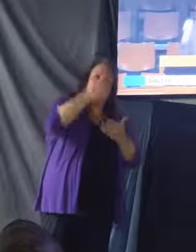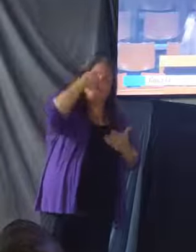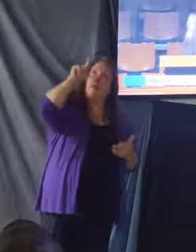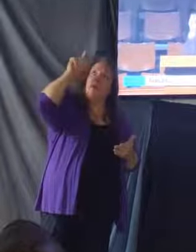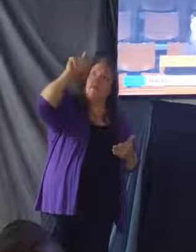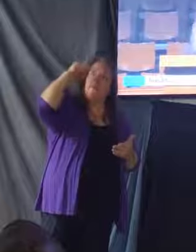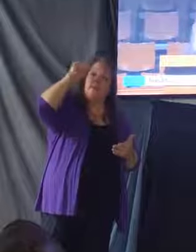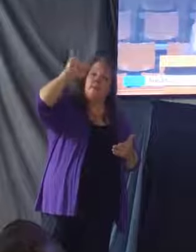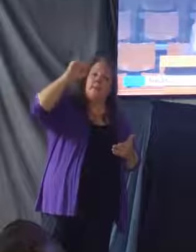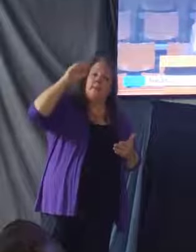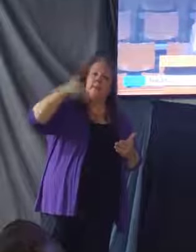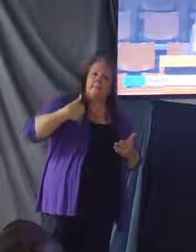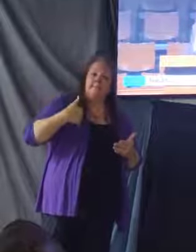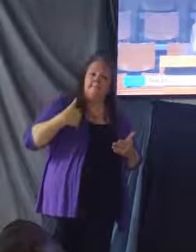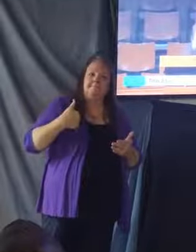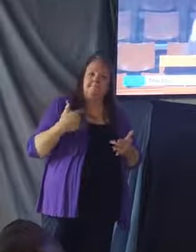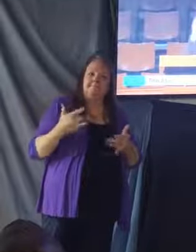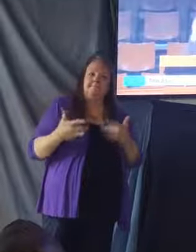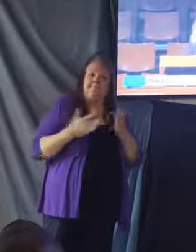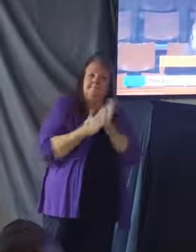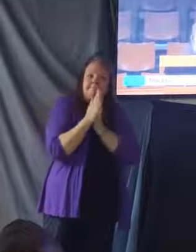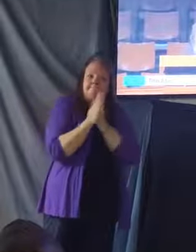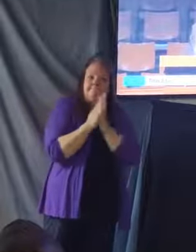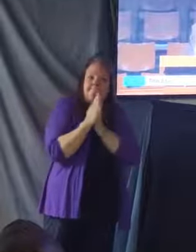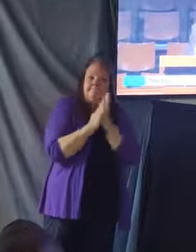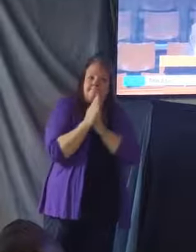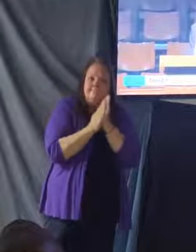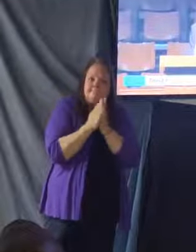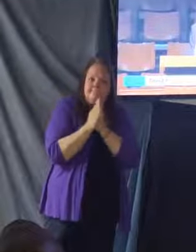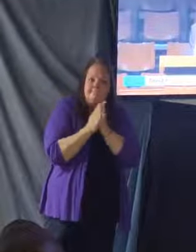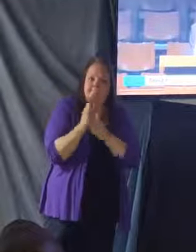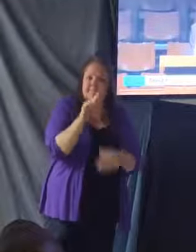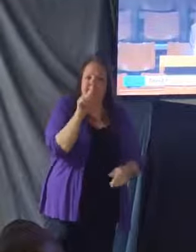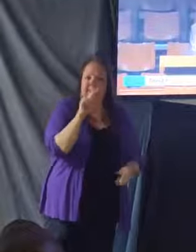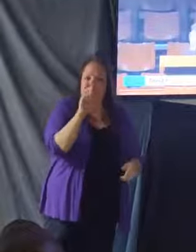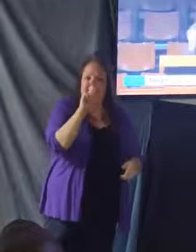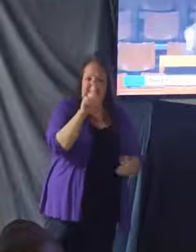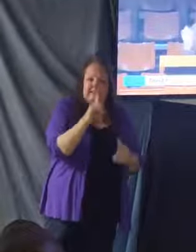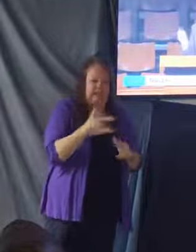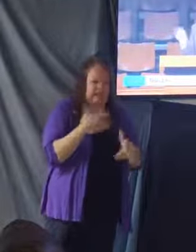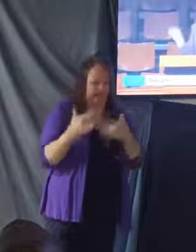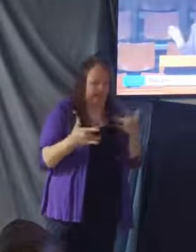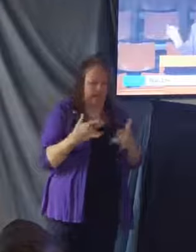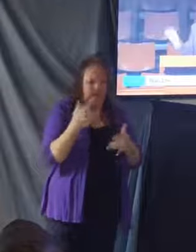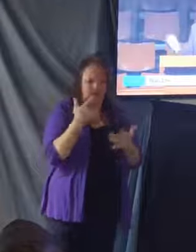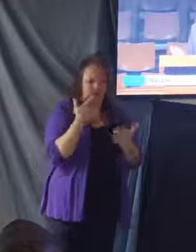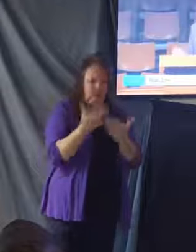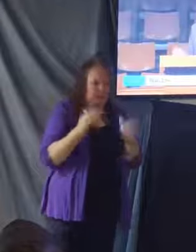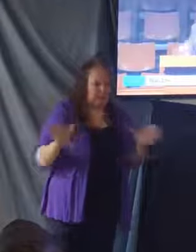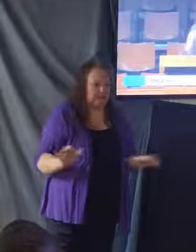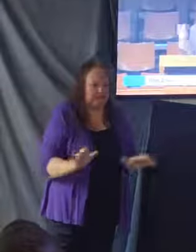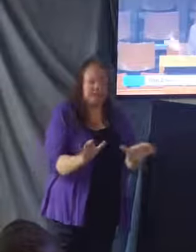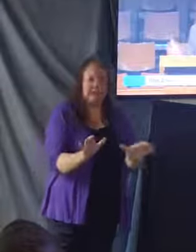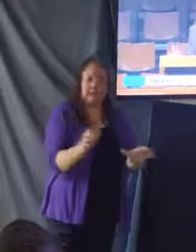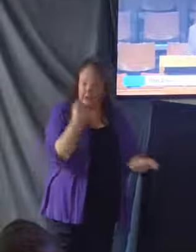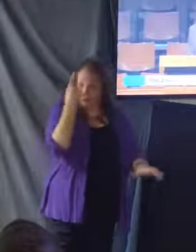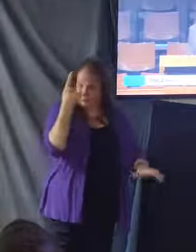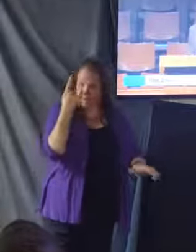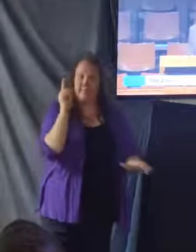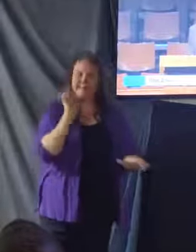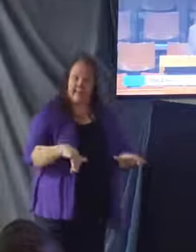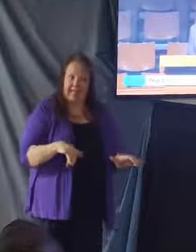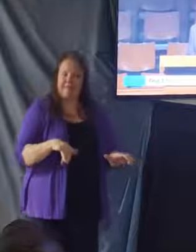Note this. Zealous. They have a zeal for good deeds, good works. You see where good